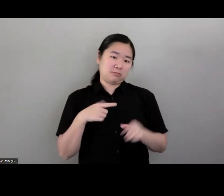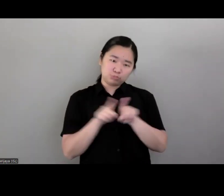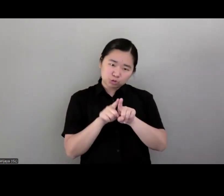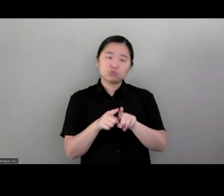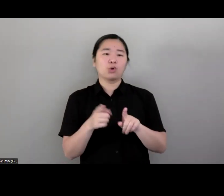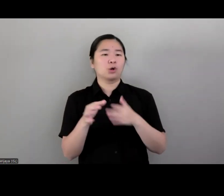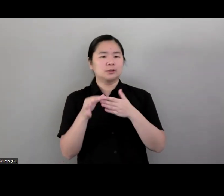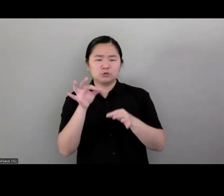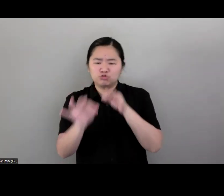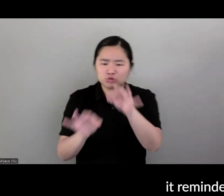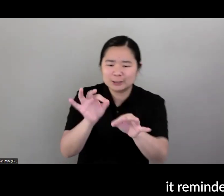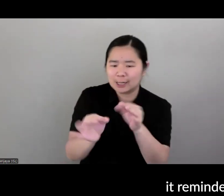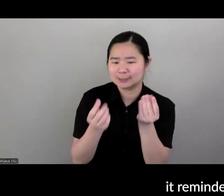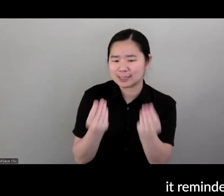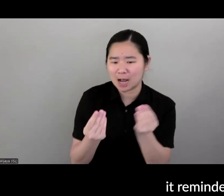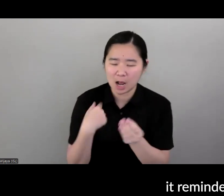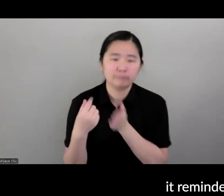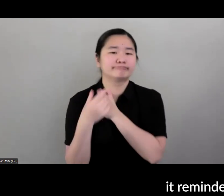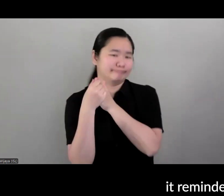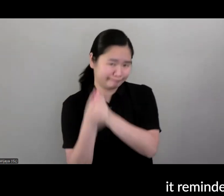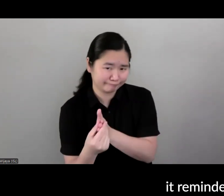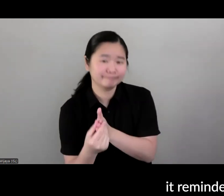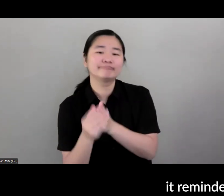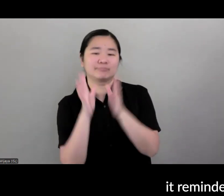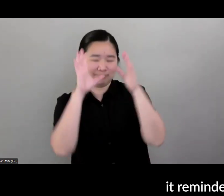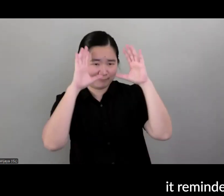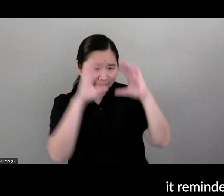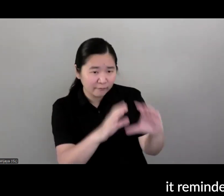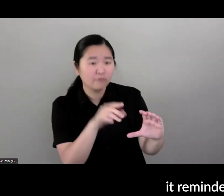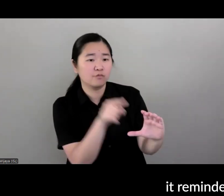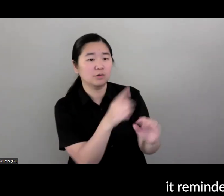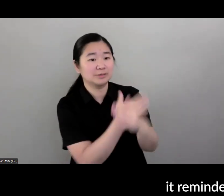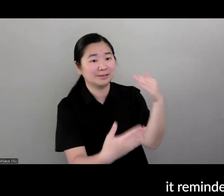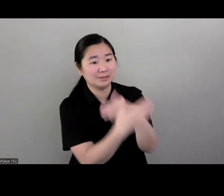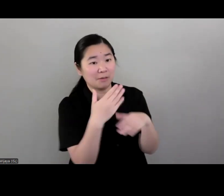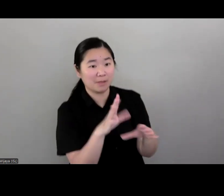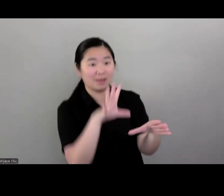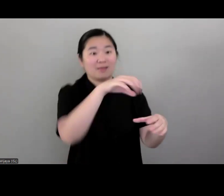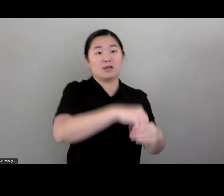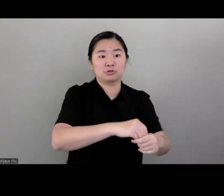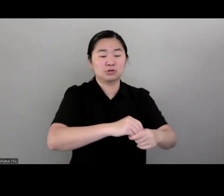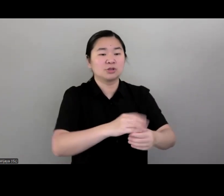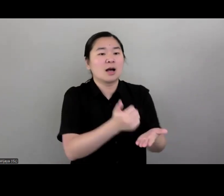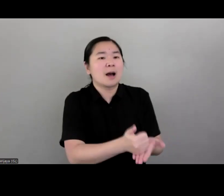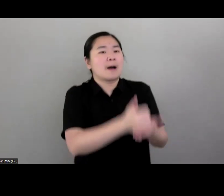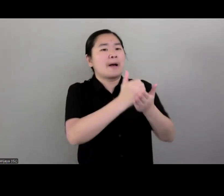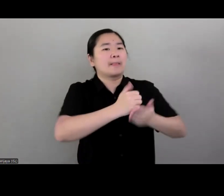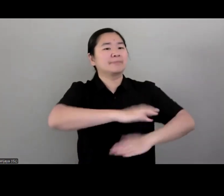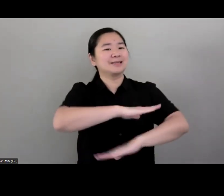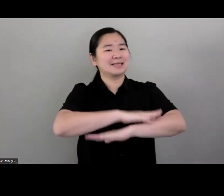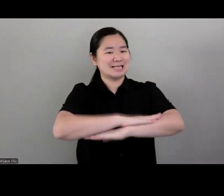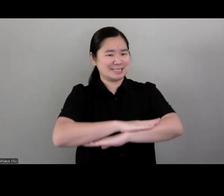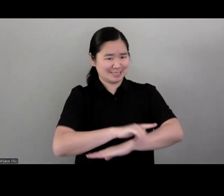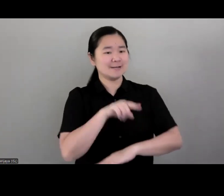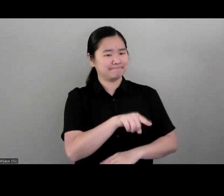start. So yeah, as Joe said, it reminded me it has been 7 years since 2018. So we